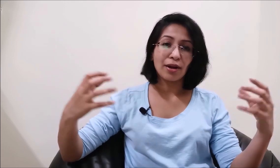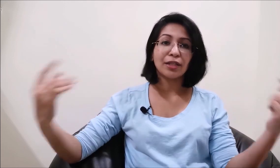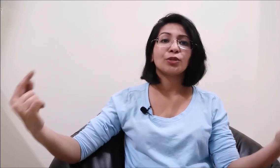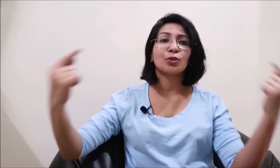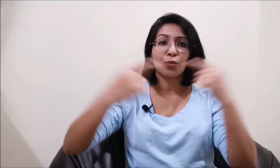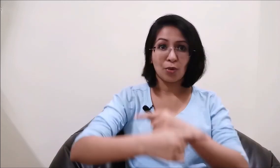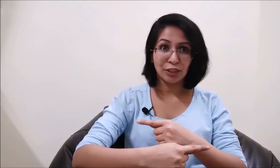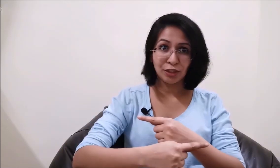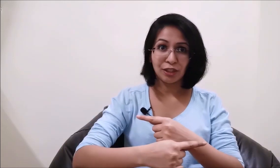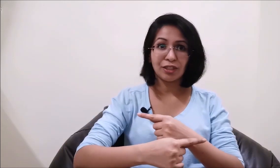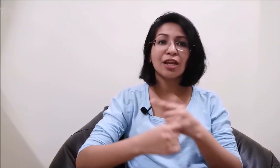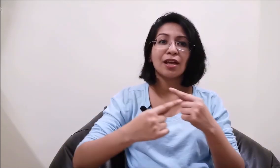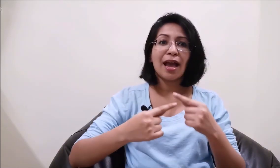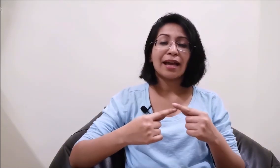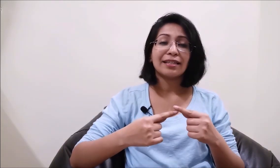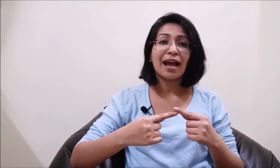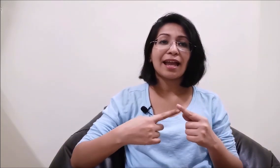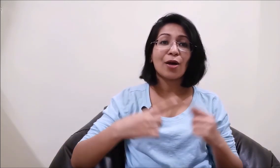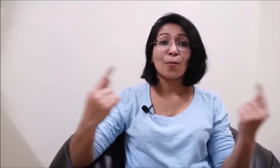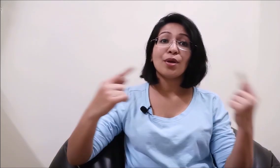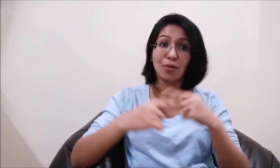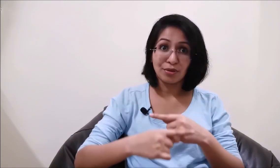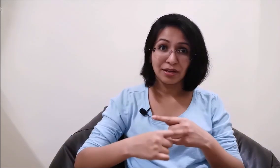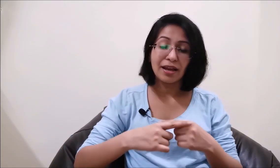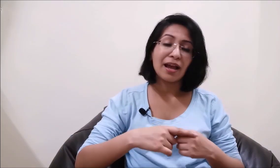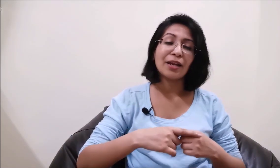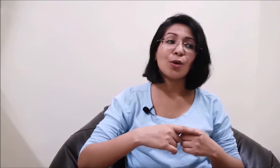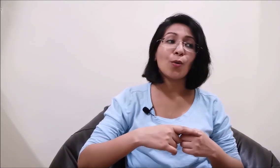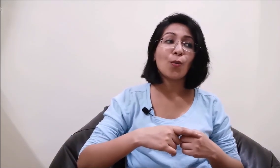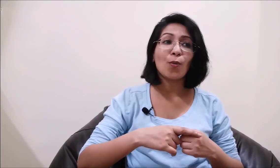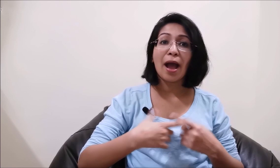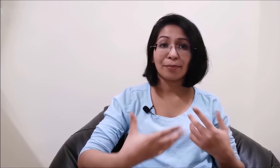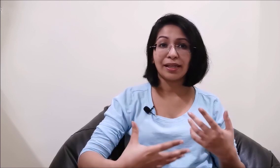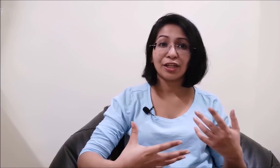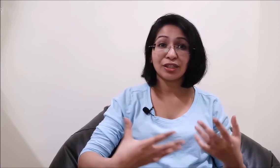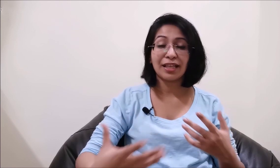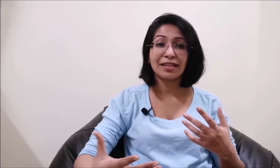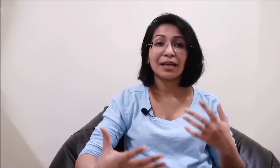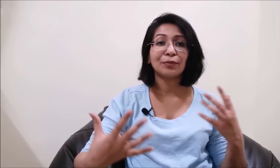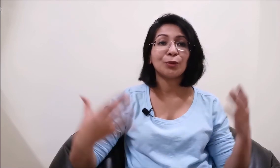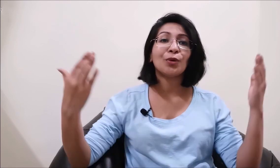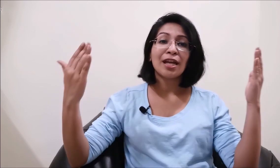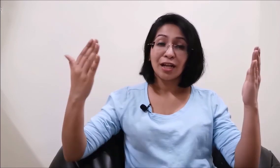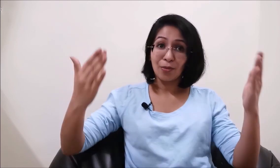recording, switched it, and or mirrored it, and I had no application at that time to